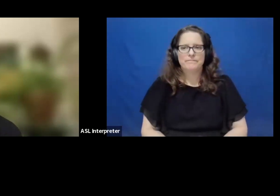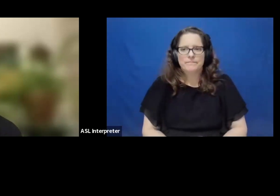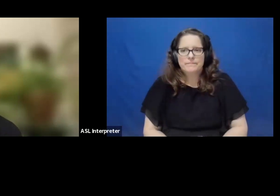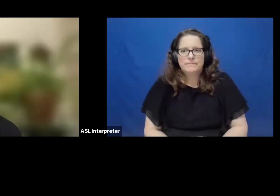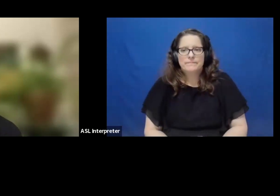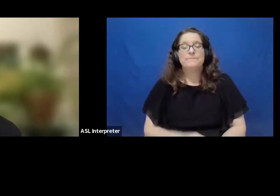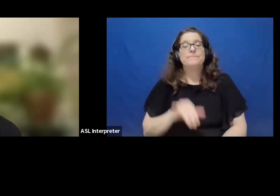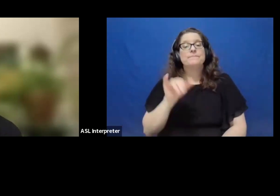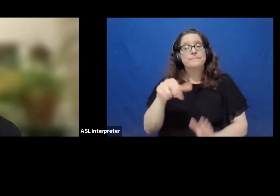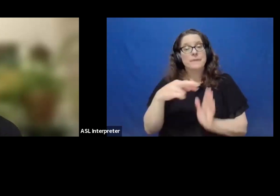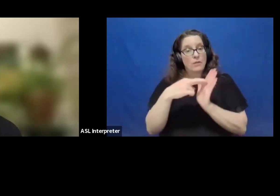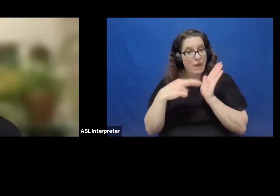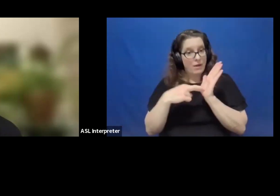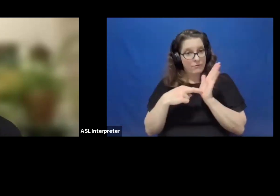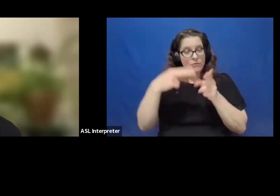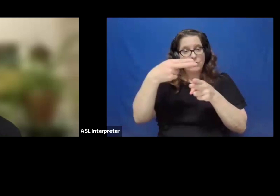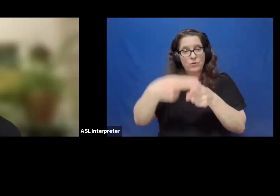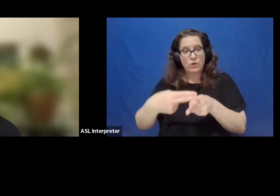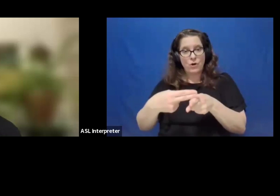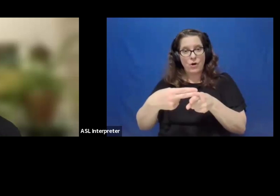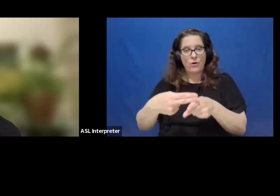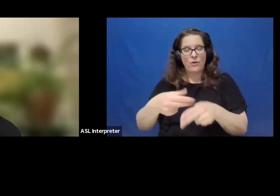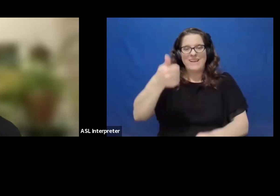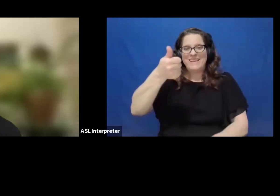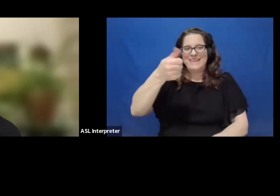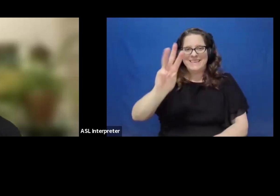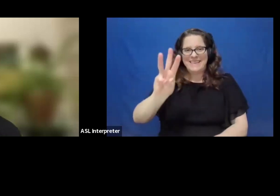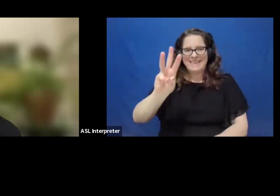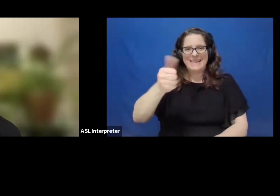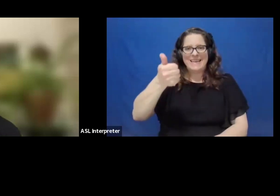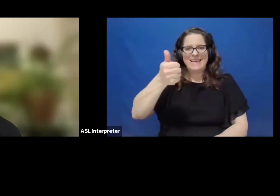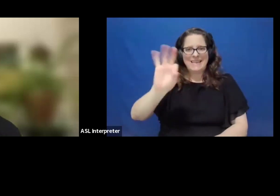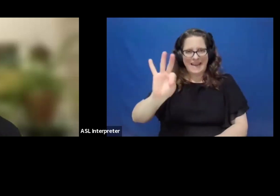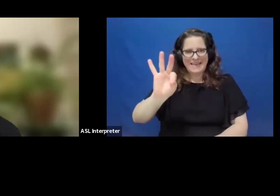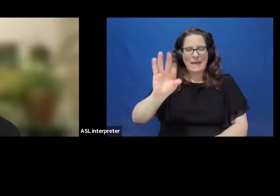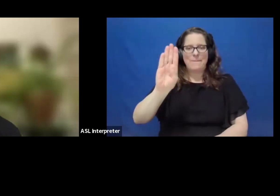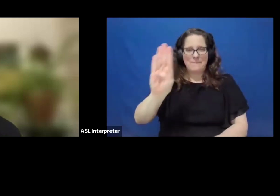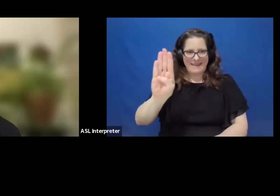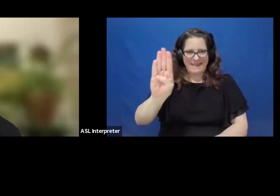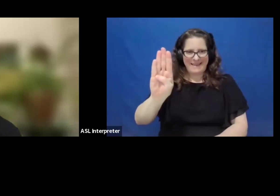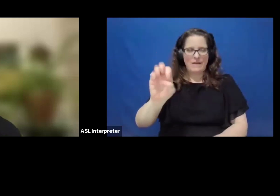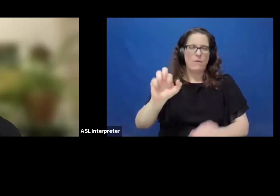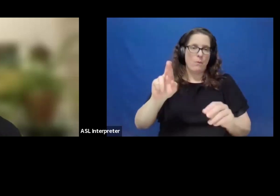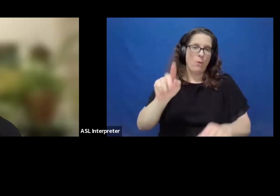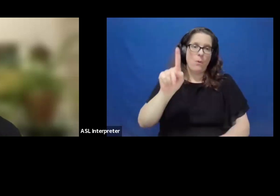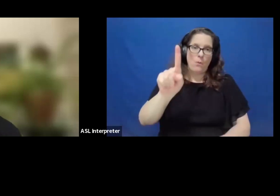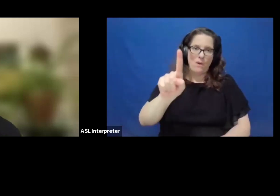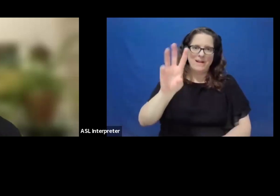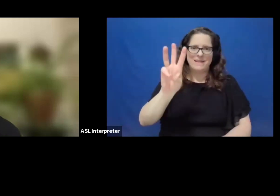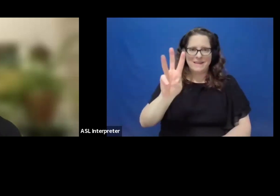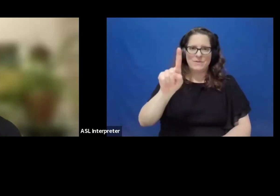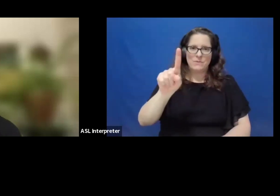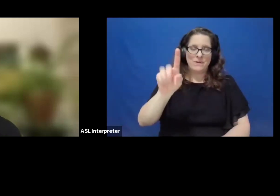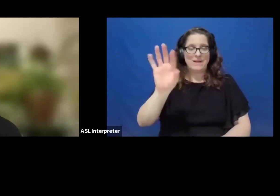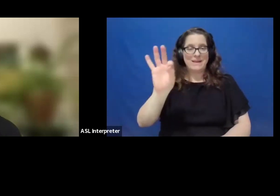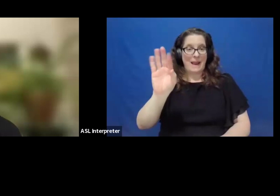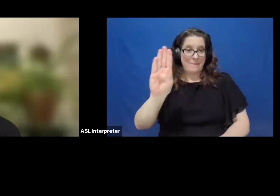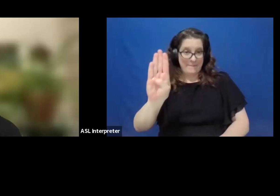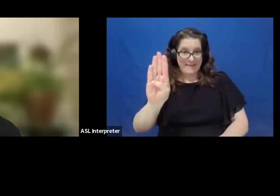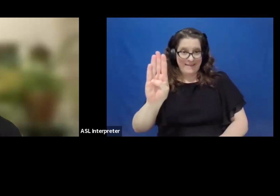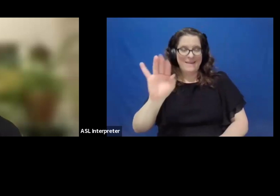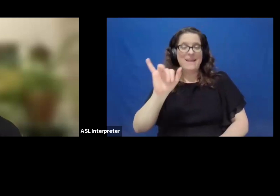rule, which is known as 1619B, 1619B,